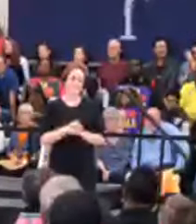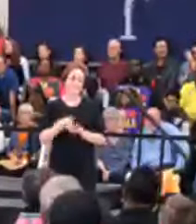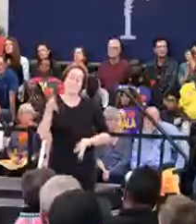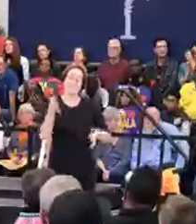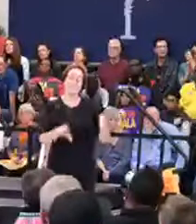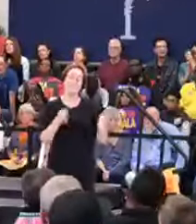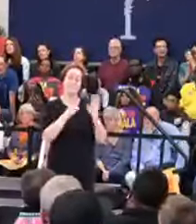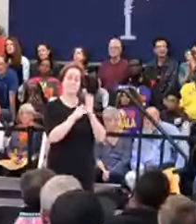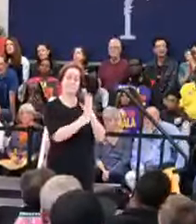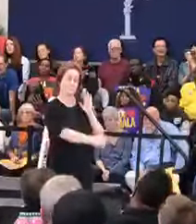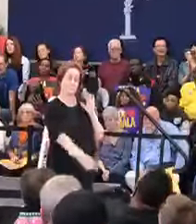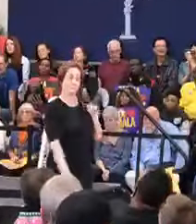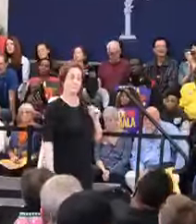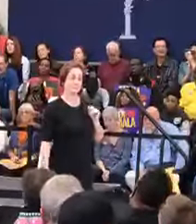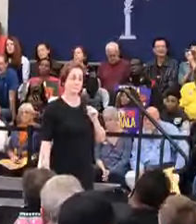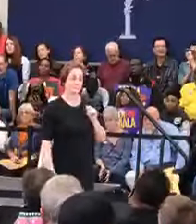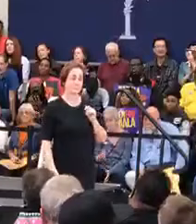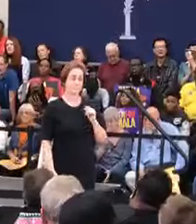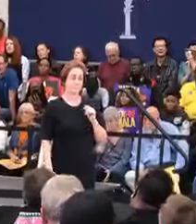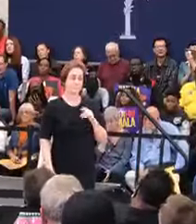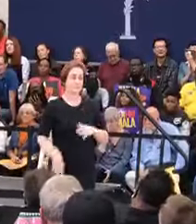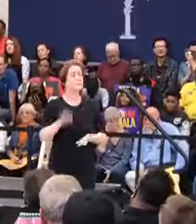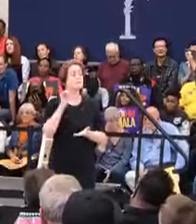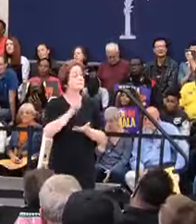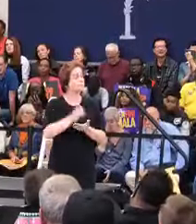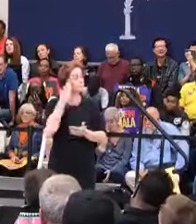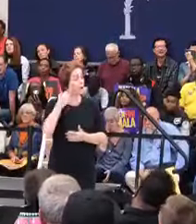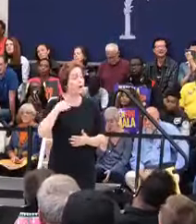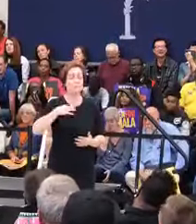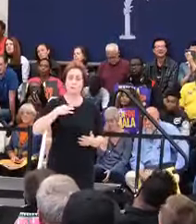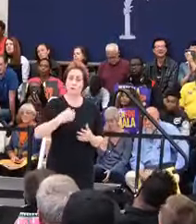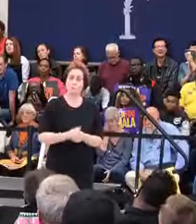Justice is on the ballot. So that's why I'm running.